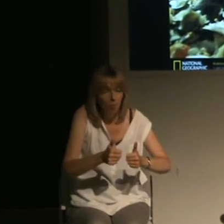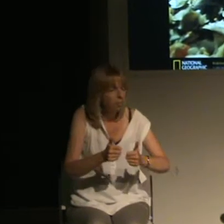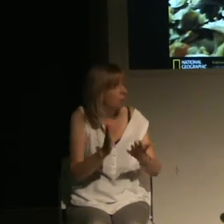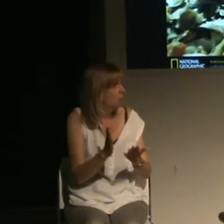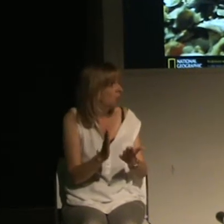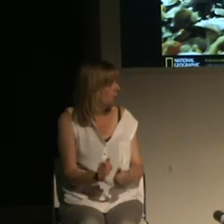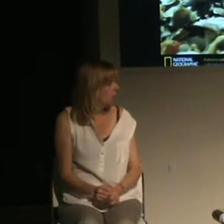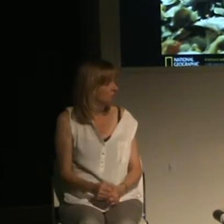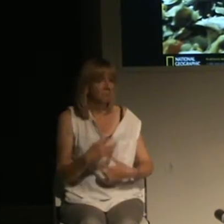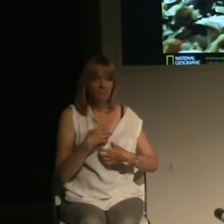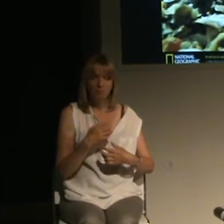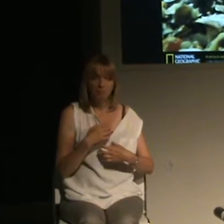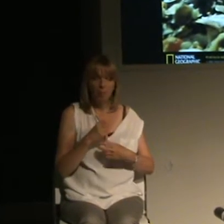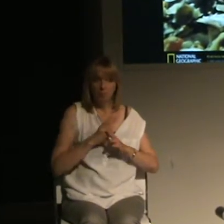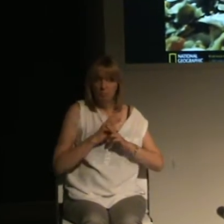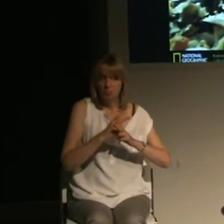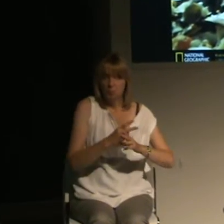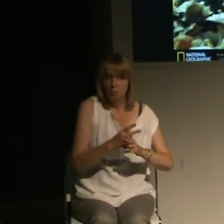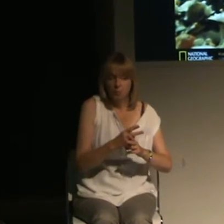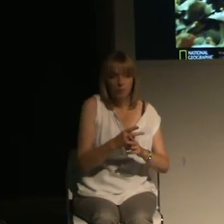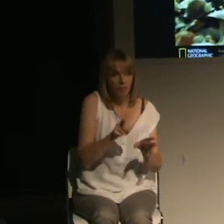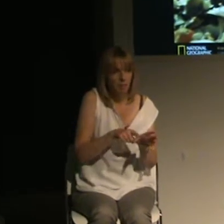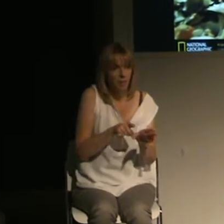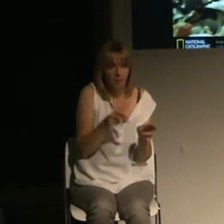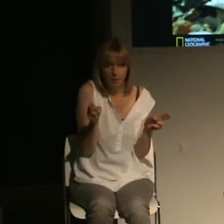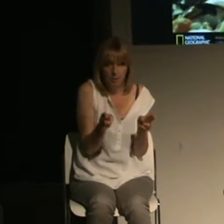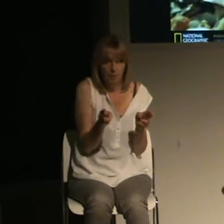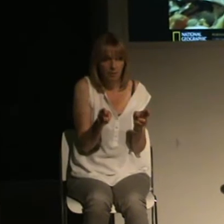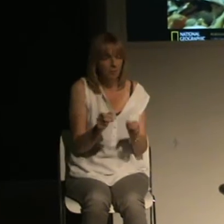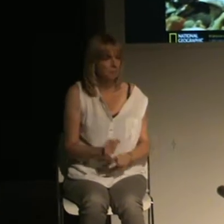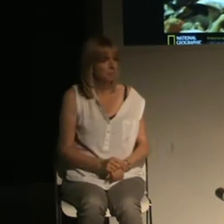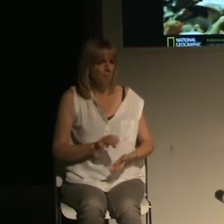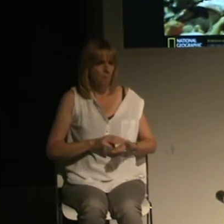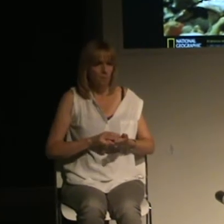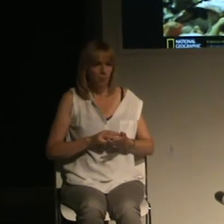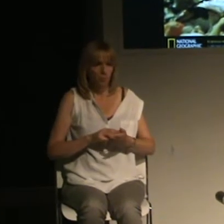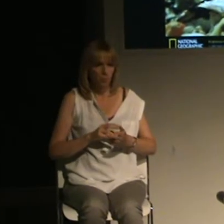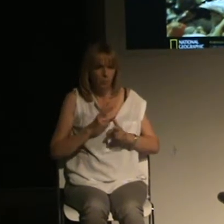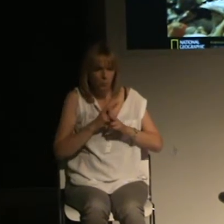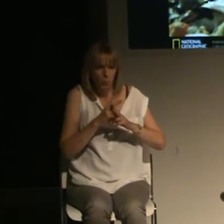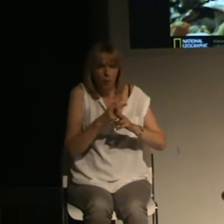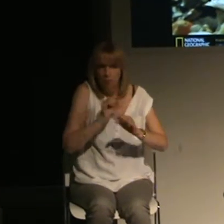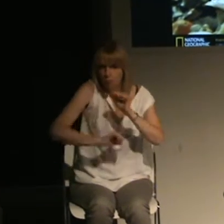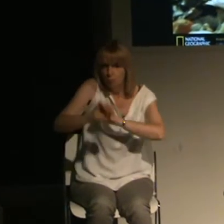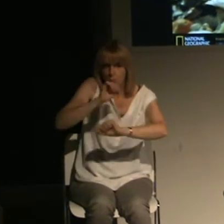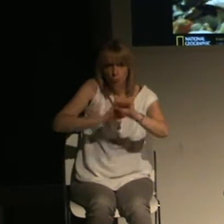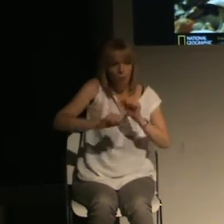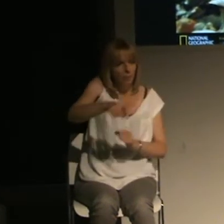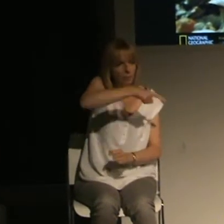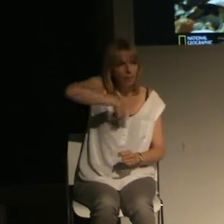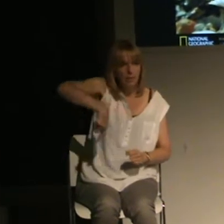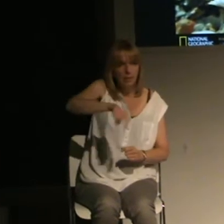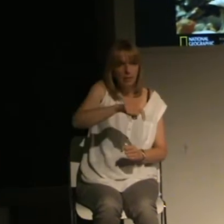surprisingly, they're very, very attentive of their young. The mother will guard the nest fiercely, attacking any other animal that comes